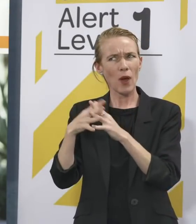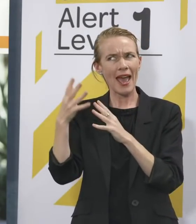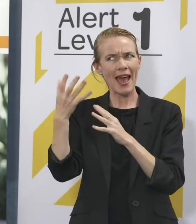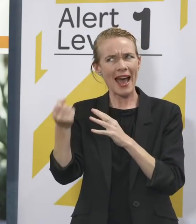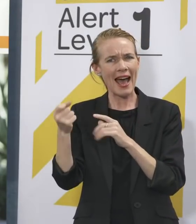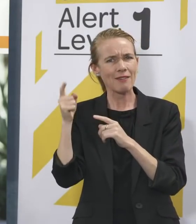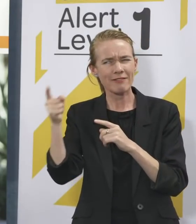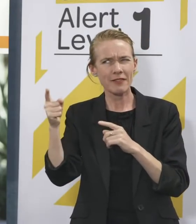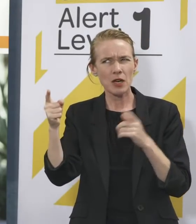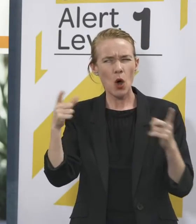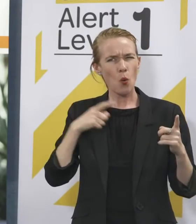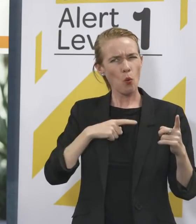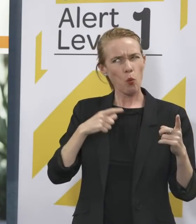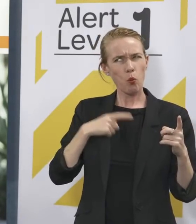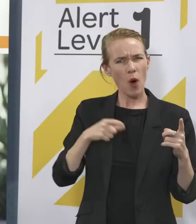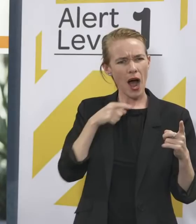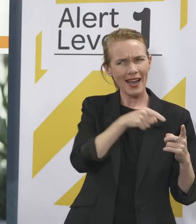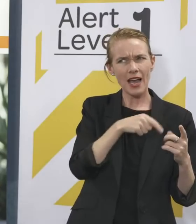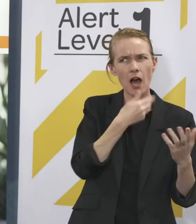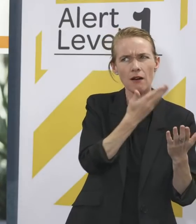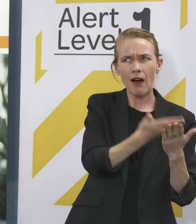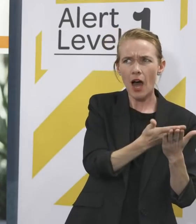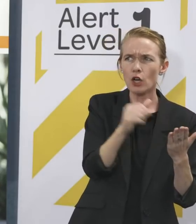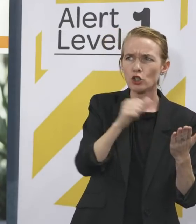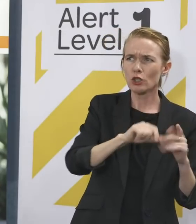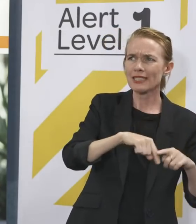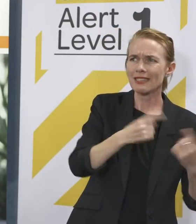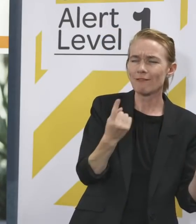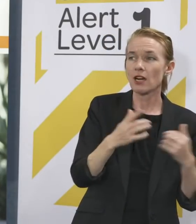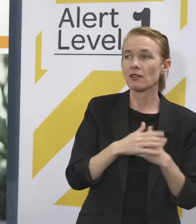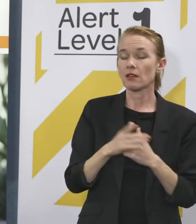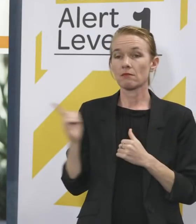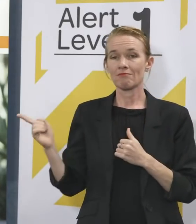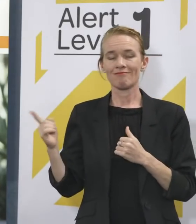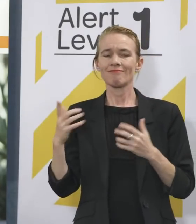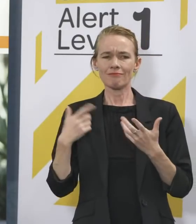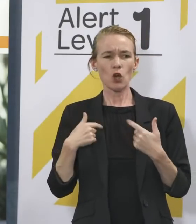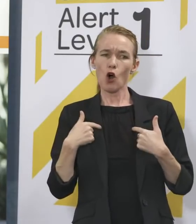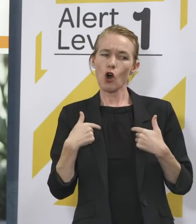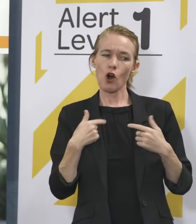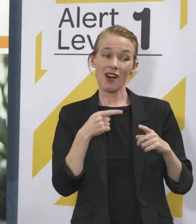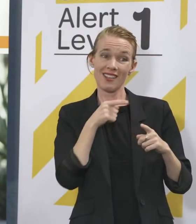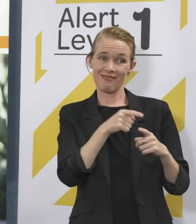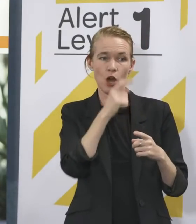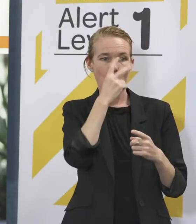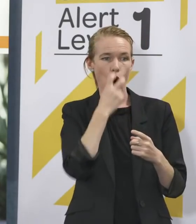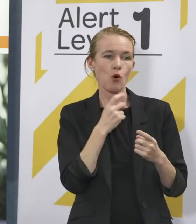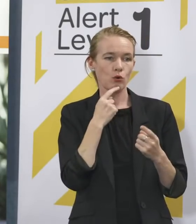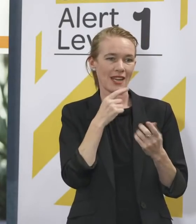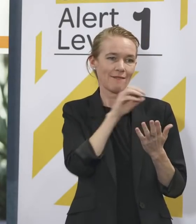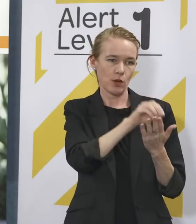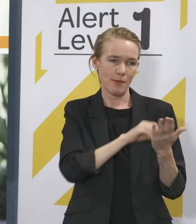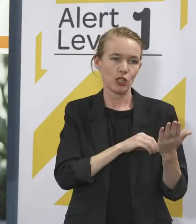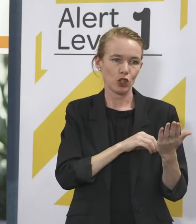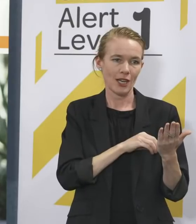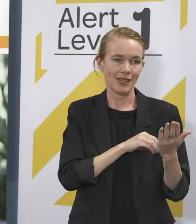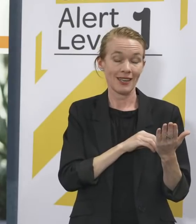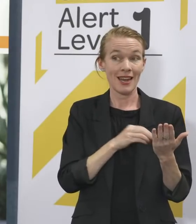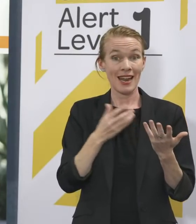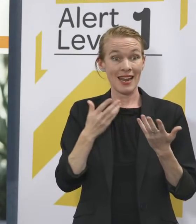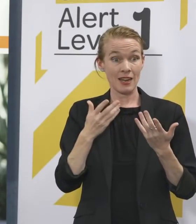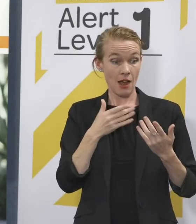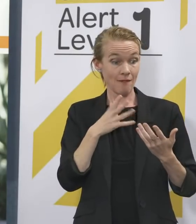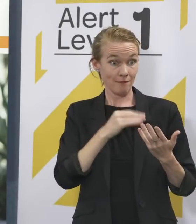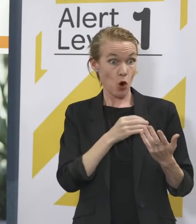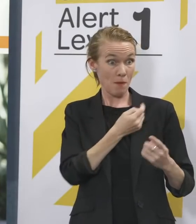that then? Because it was at a point in time before we had finished developing and rolling out